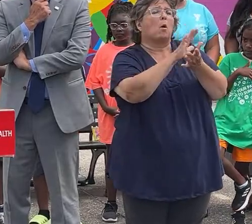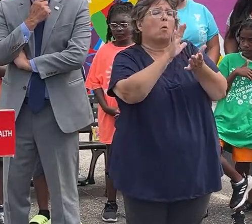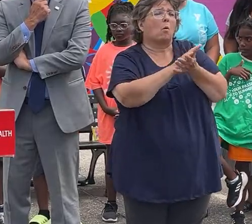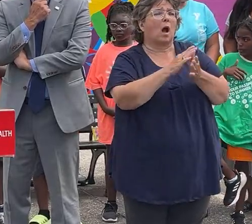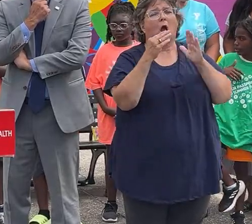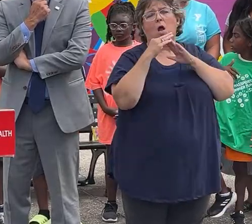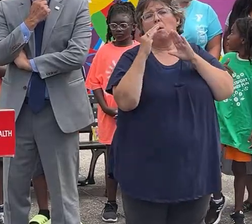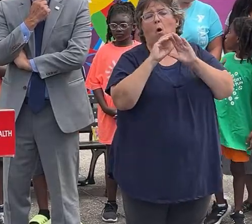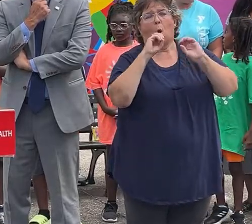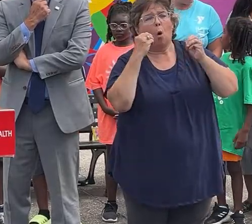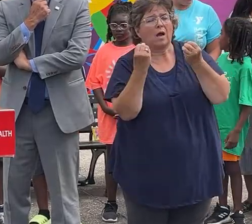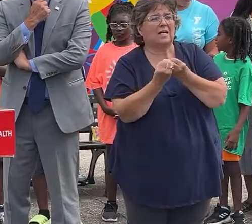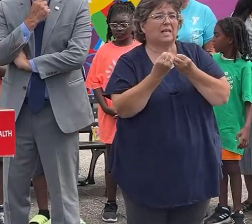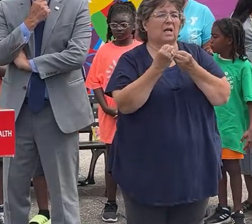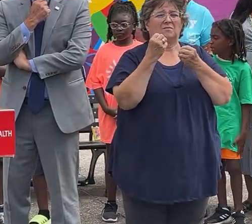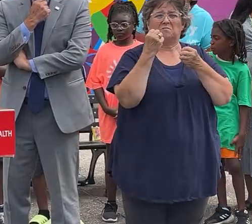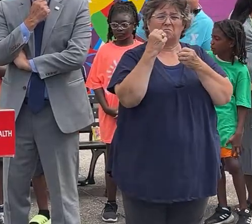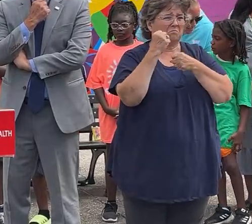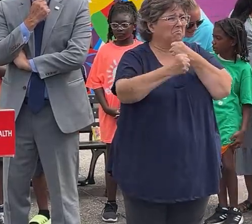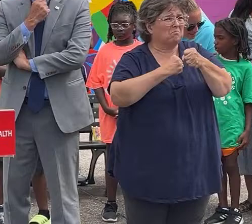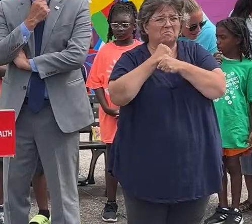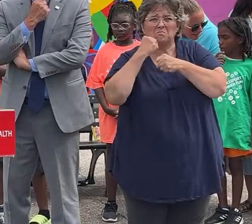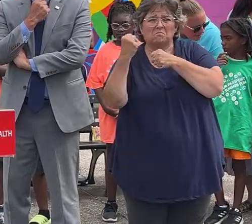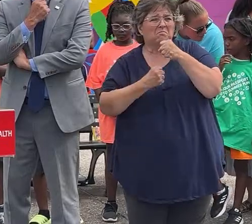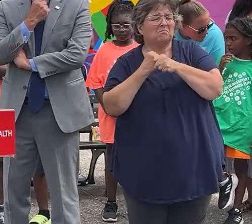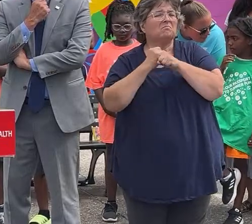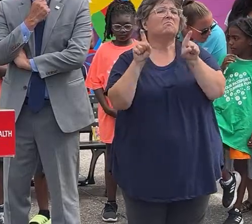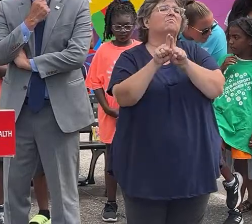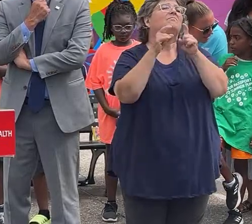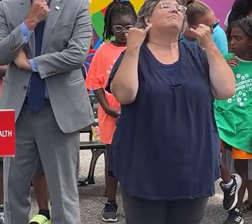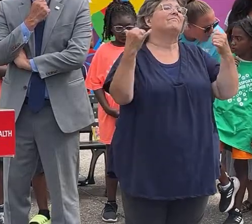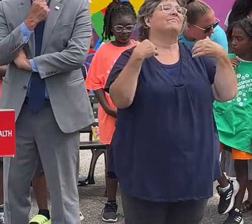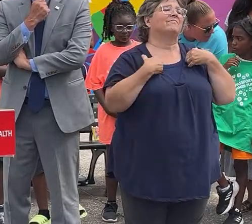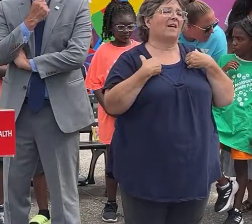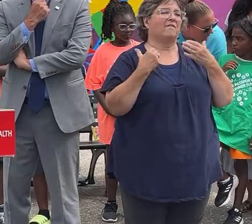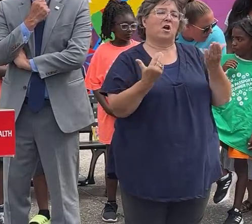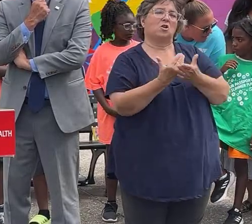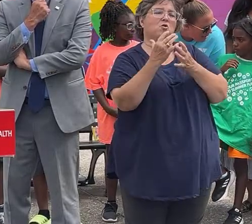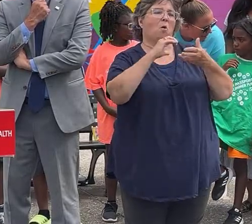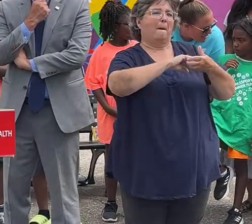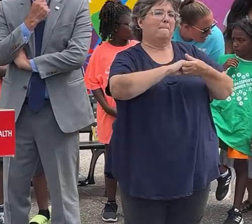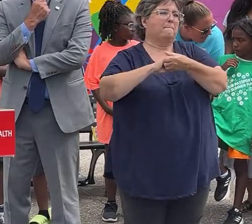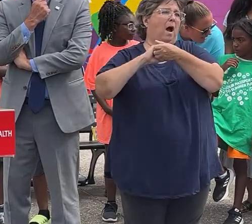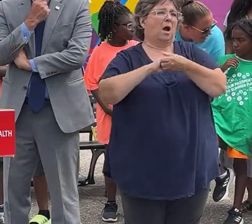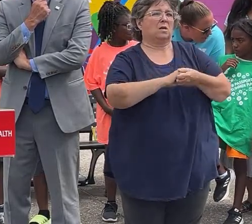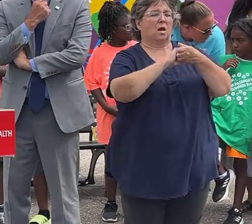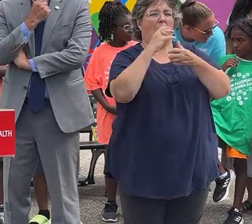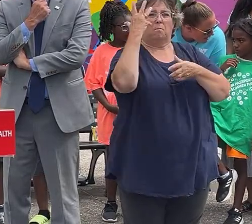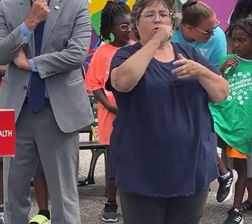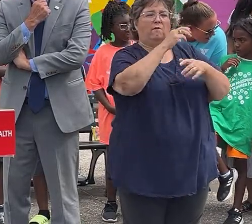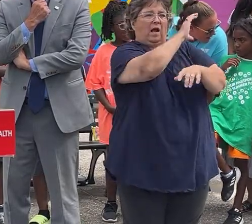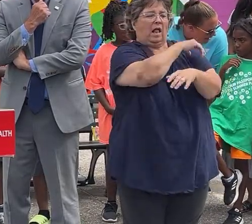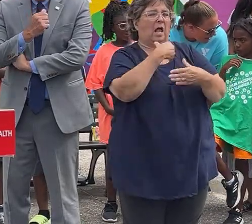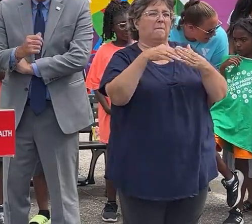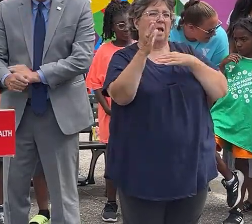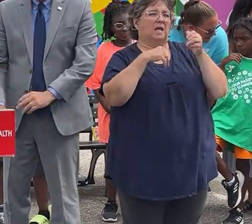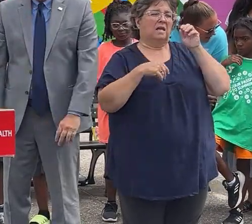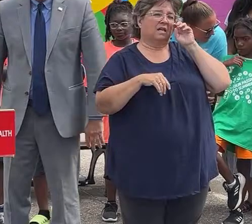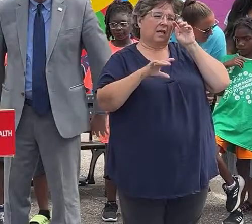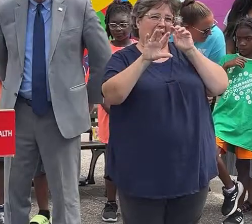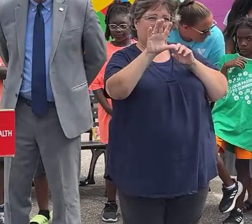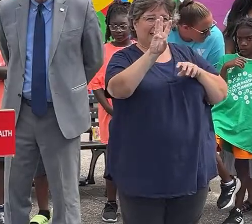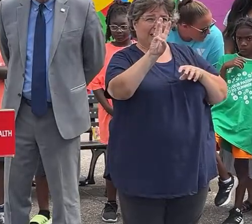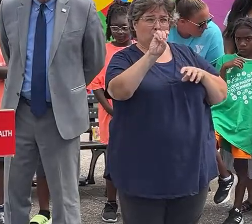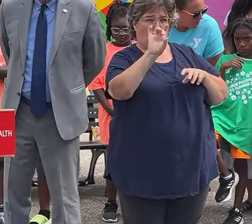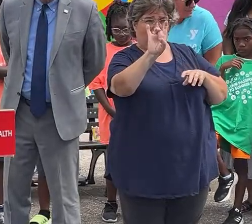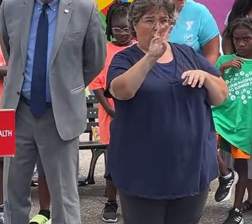and community organizations year-round. And so also now we have a new partner in our beautiful clinic building at 608